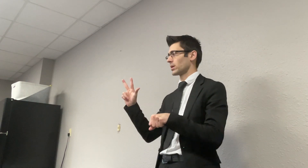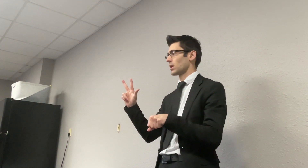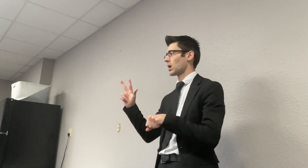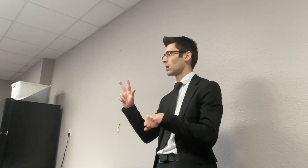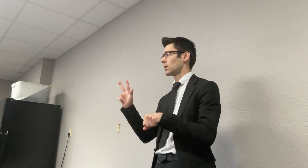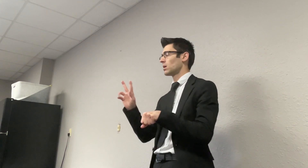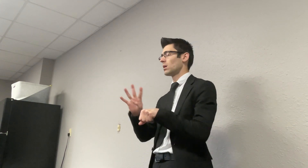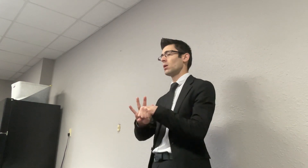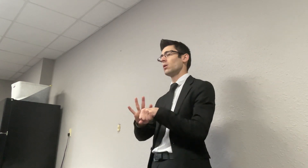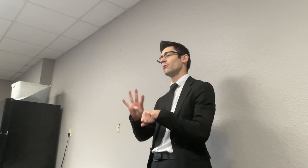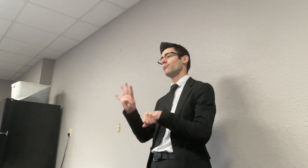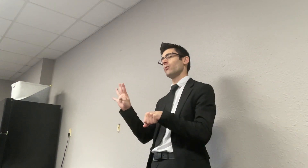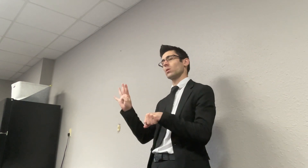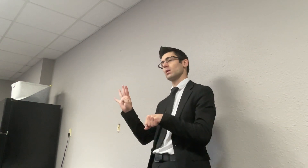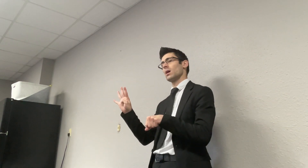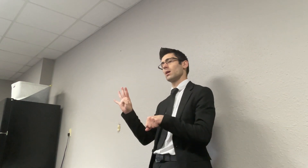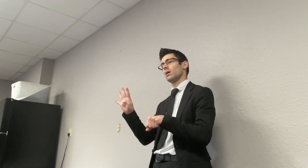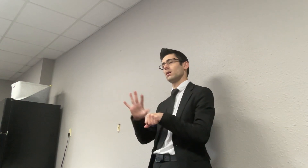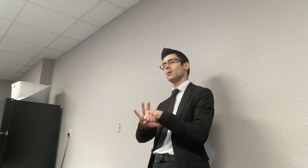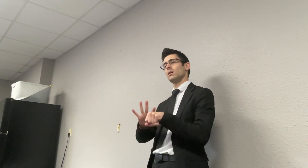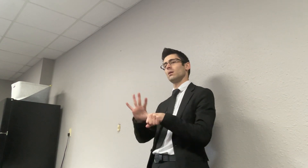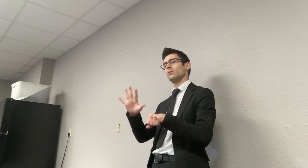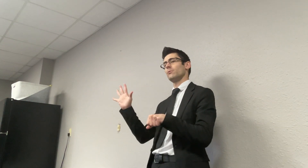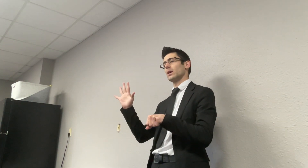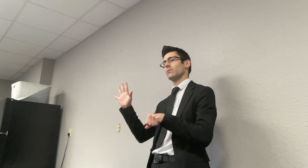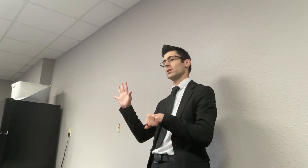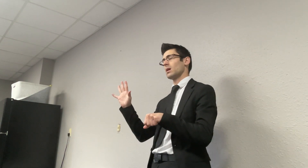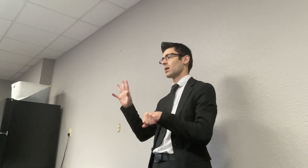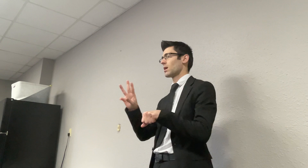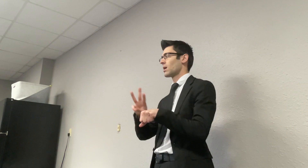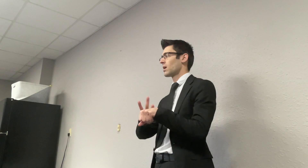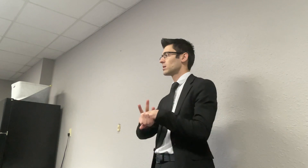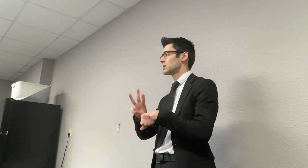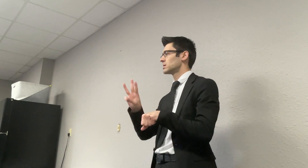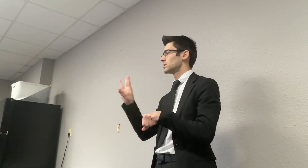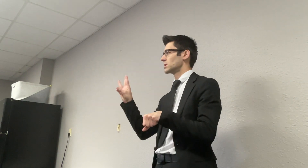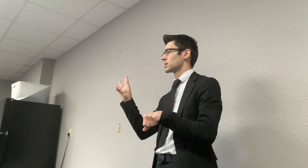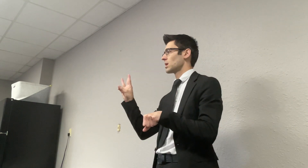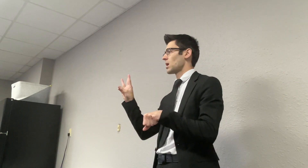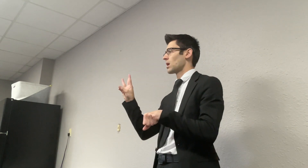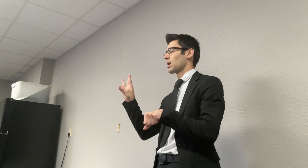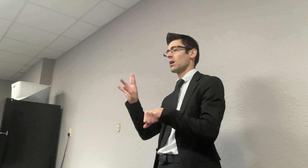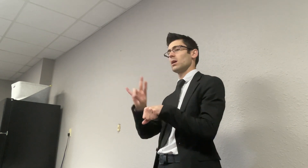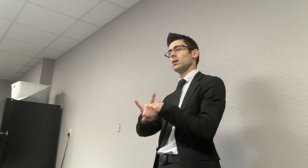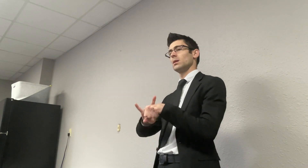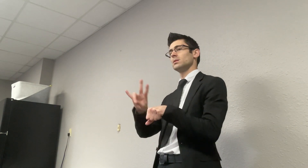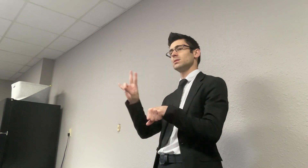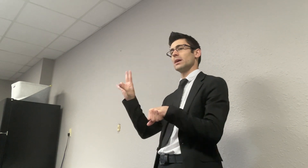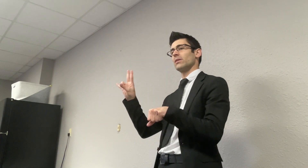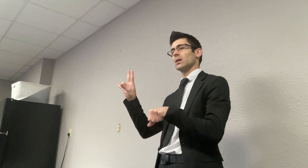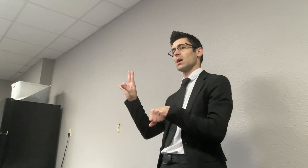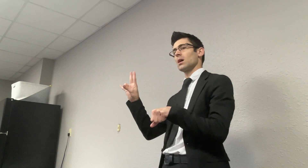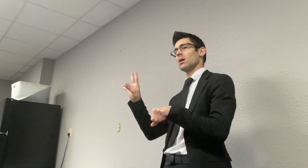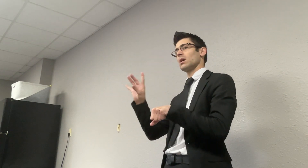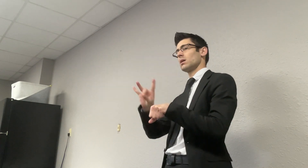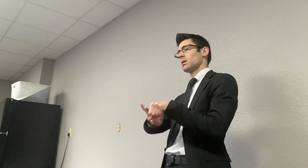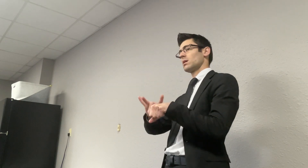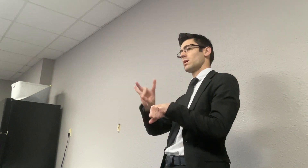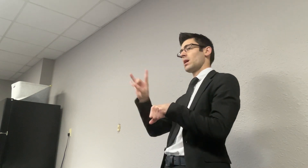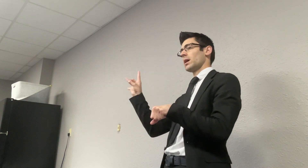o'clock, 4 o'clock, 5 o'clock, 6 o'clock, 7 o'clock, 8